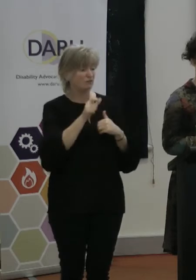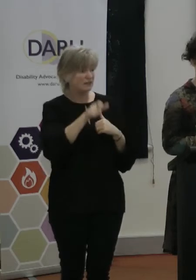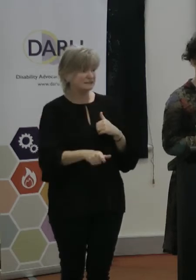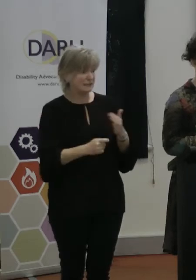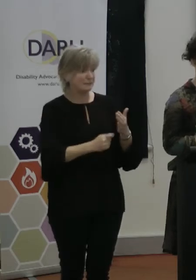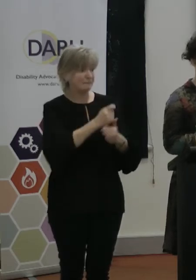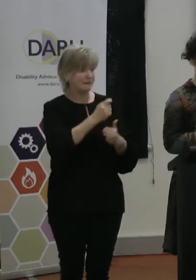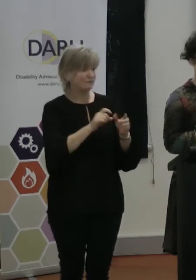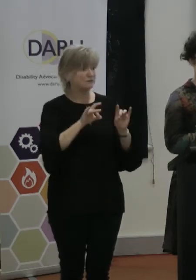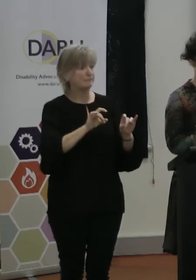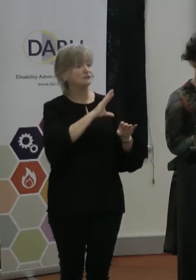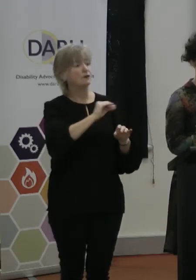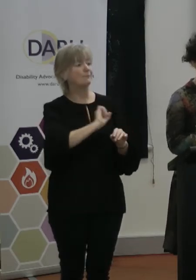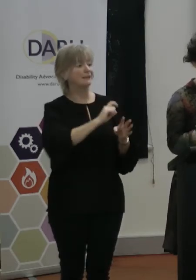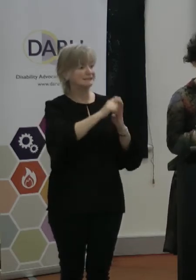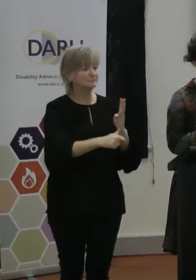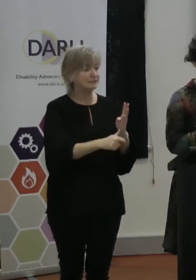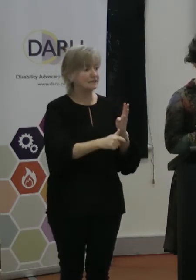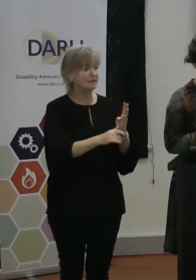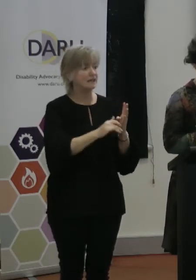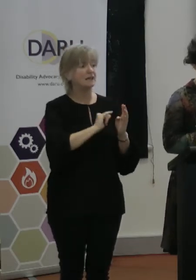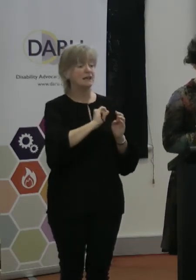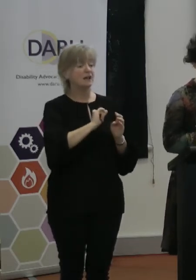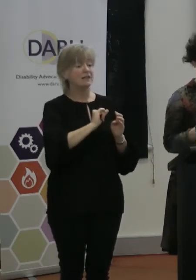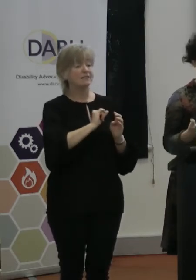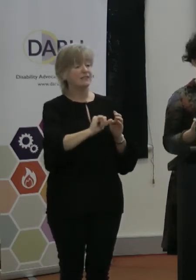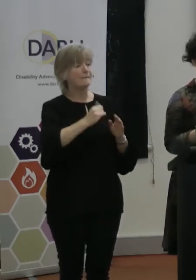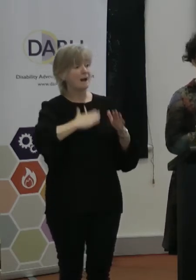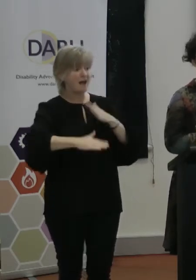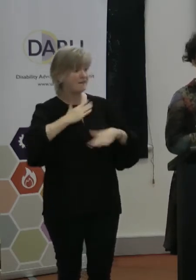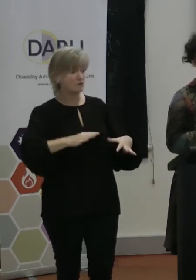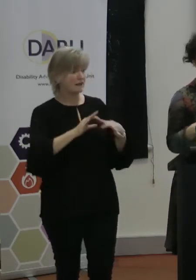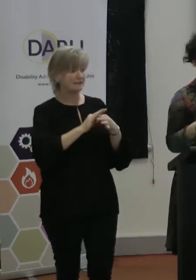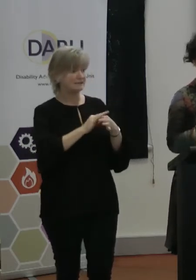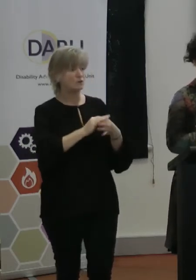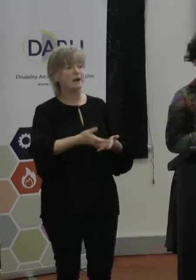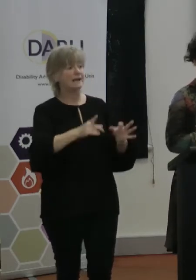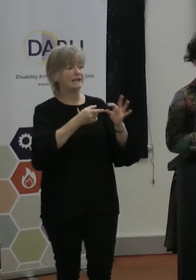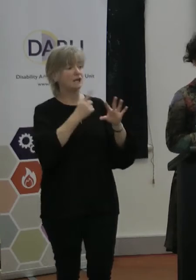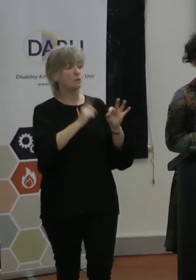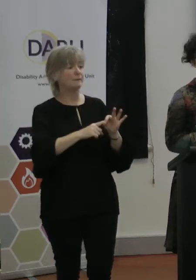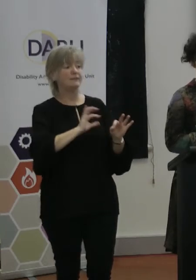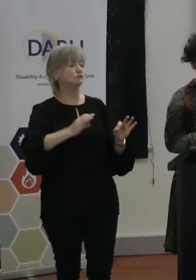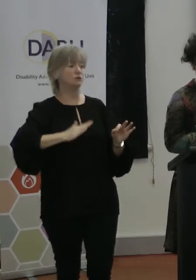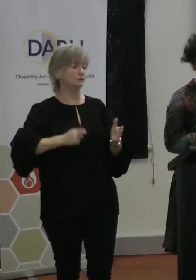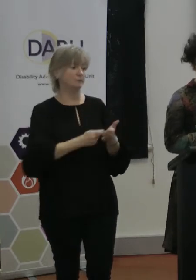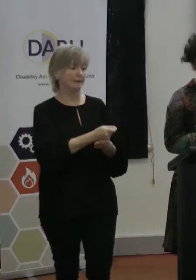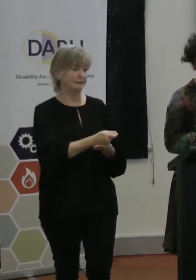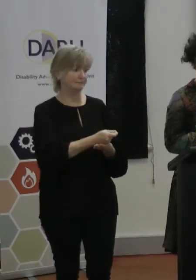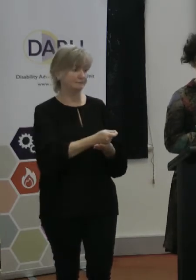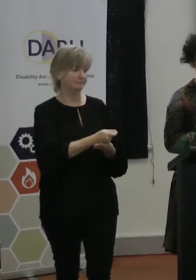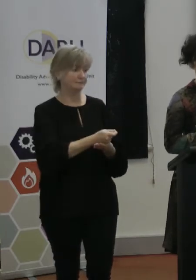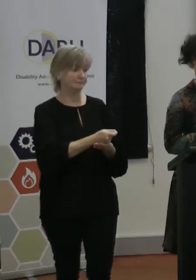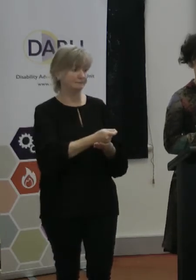their disability, their behaviour related to their disability, or any equipment needed for their day-to-day living. In